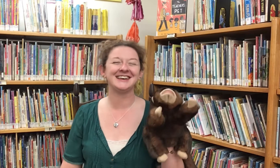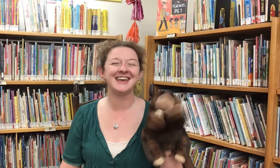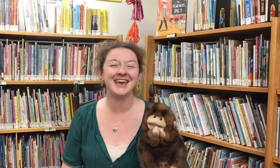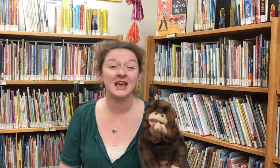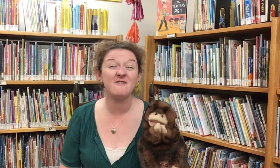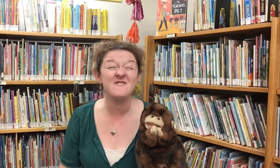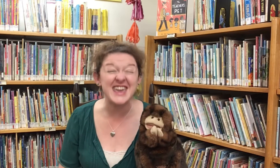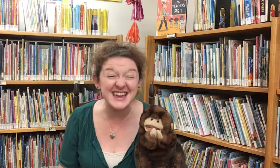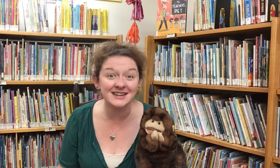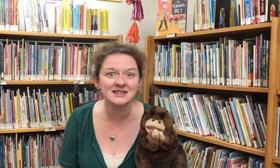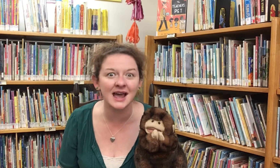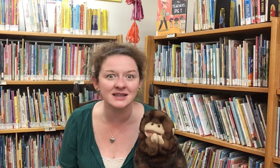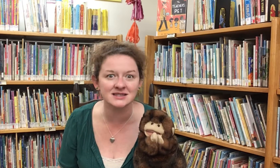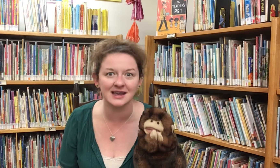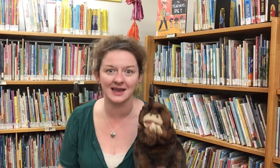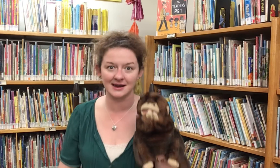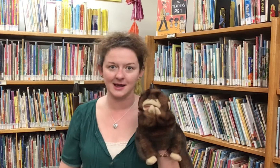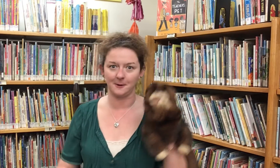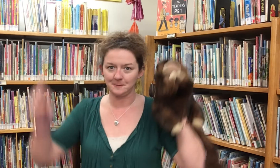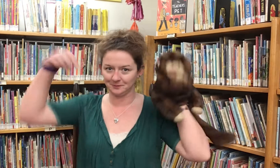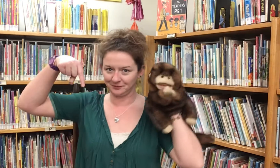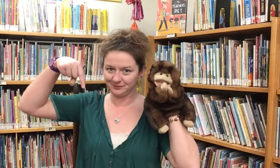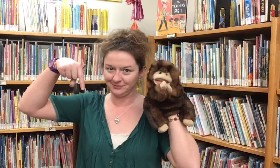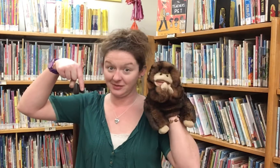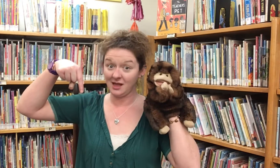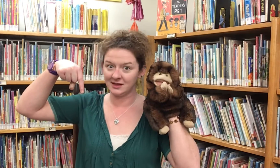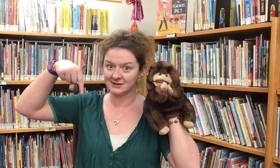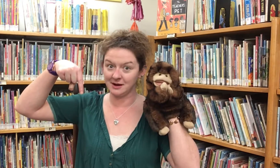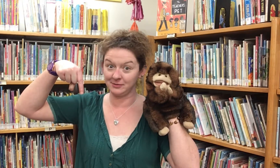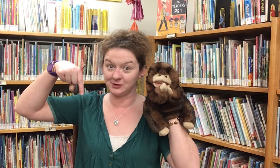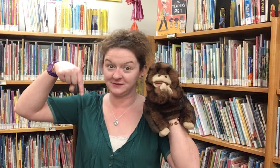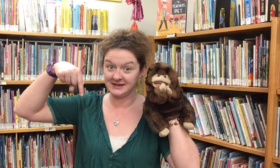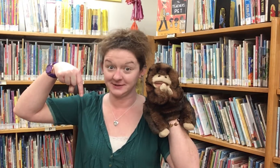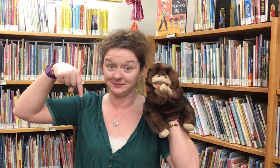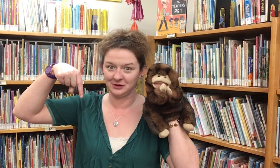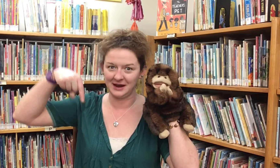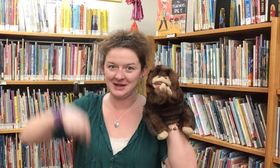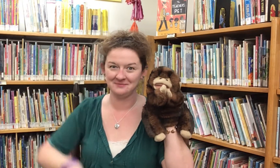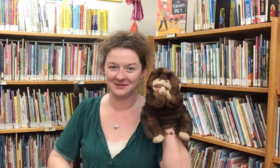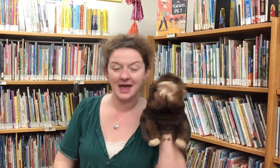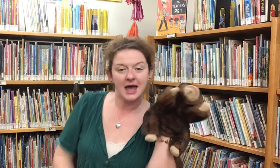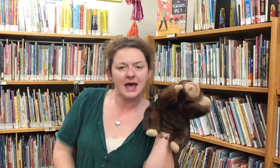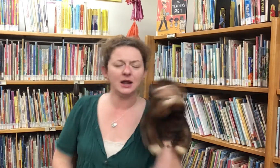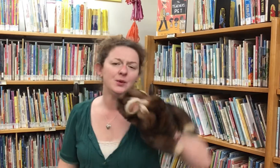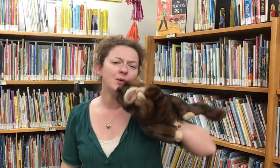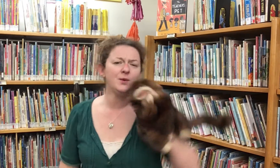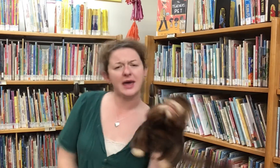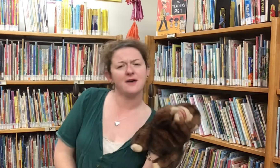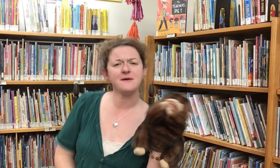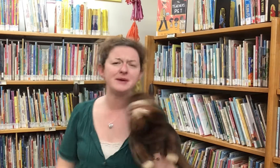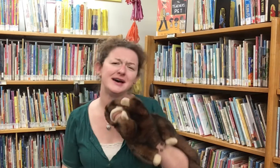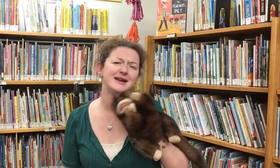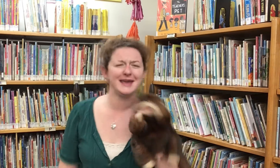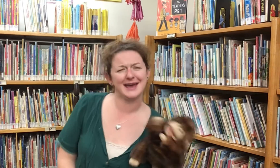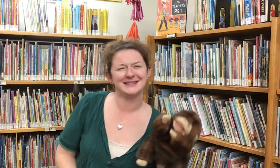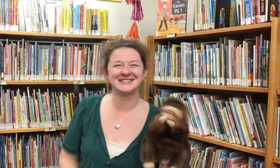today. Fantastic! And now, let's stomp those feet. Ready? Hello, everybody, and stomp